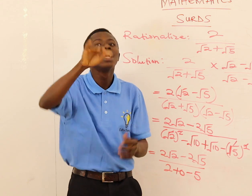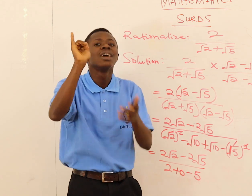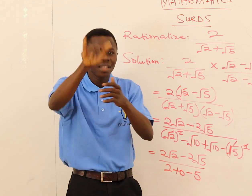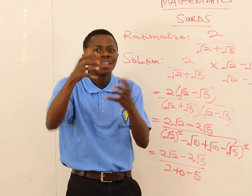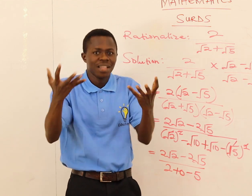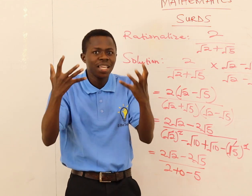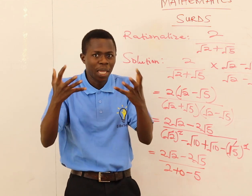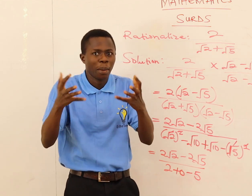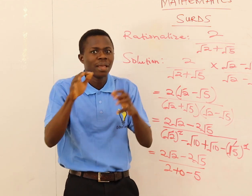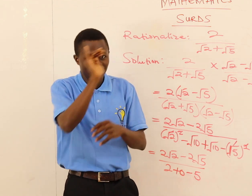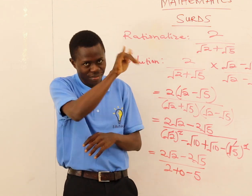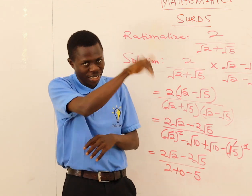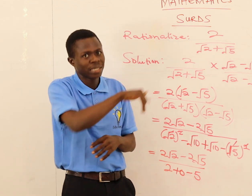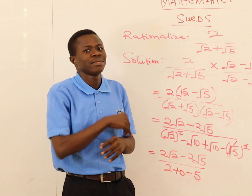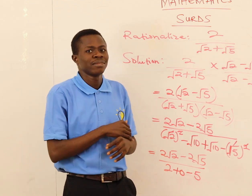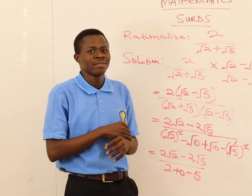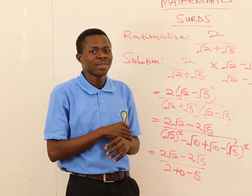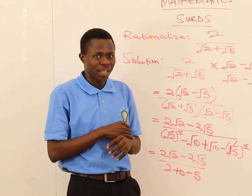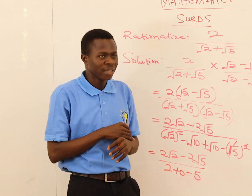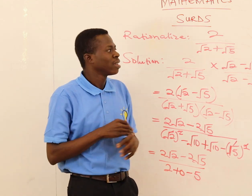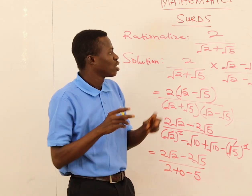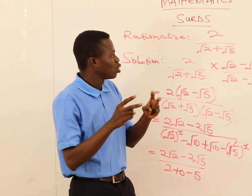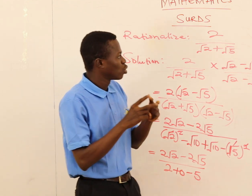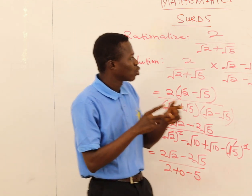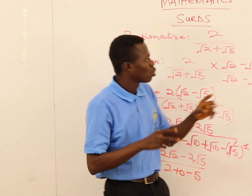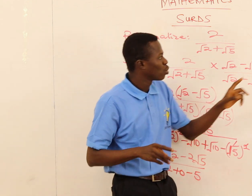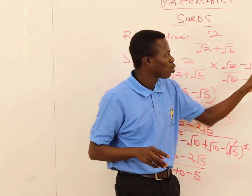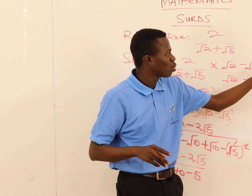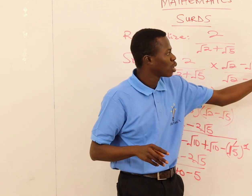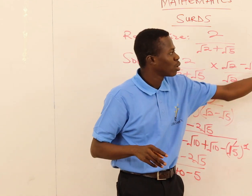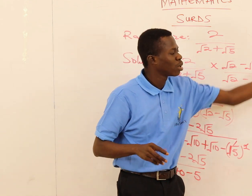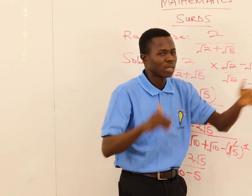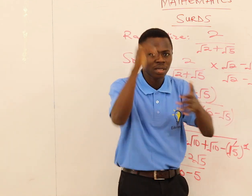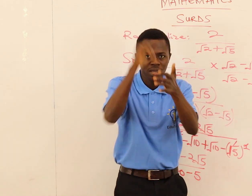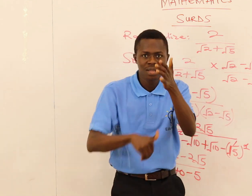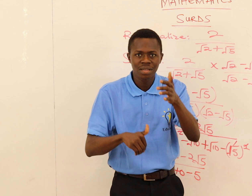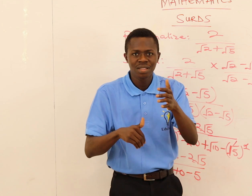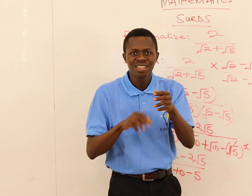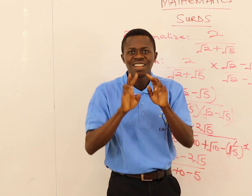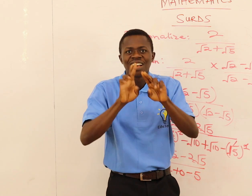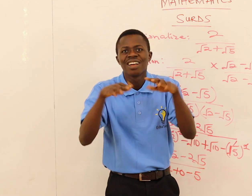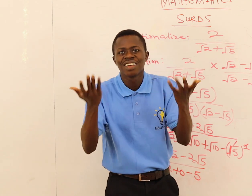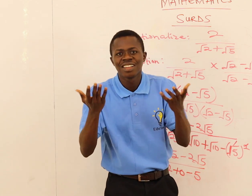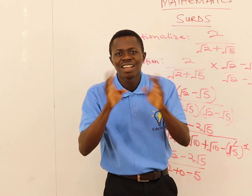again? No. This means that we've been able to successfully rationalize our denominator, and that is our main